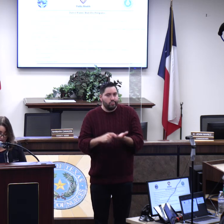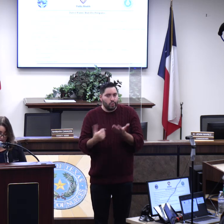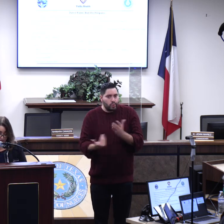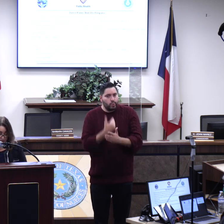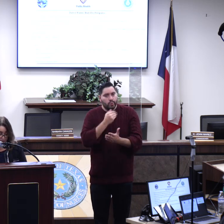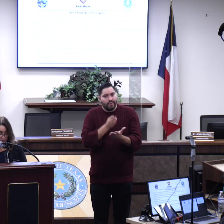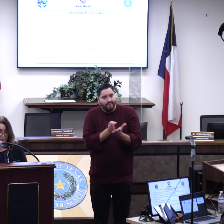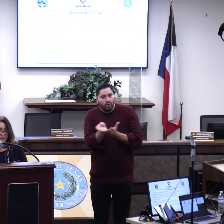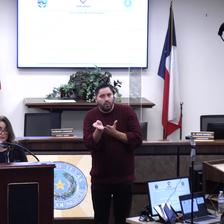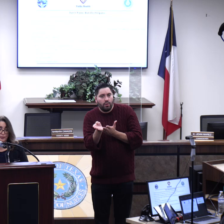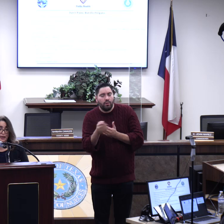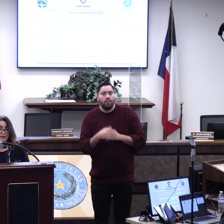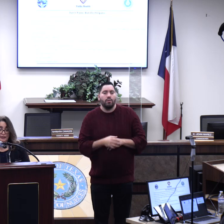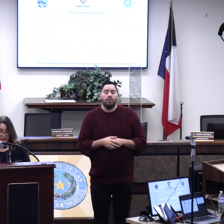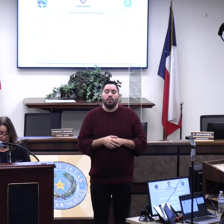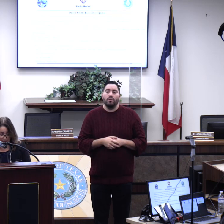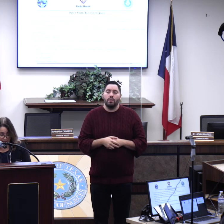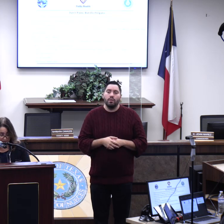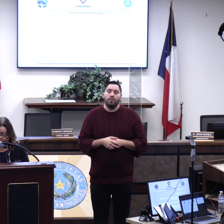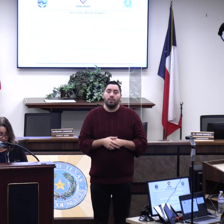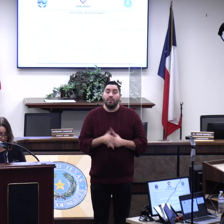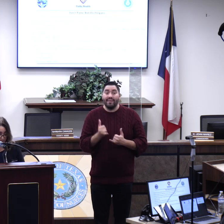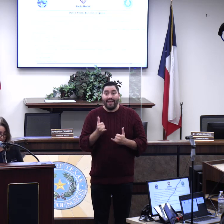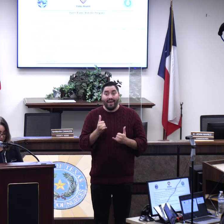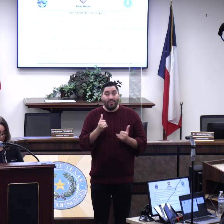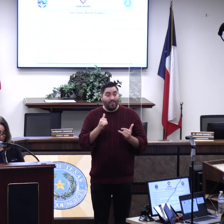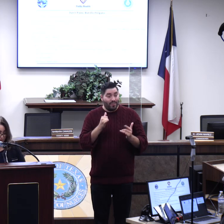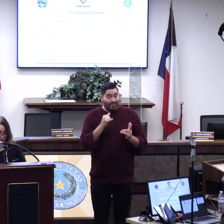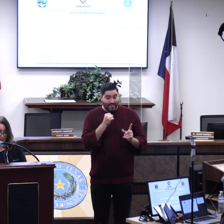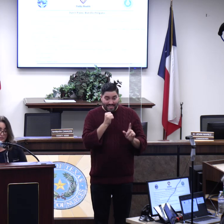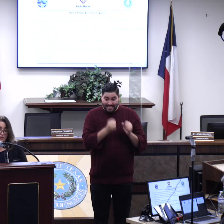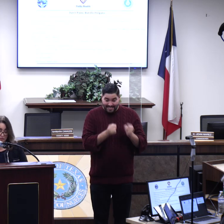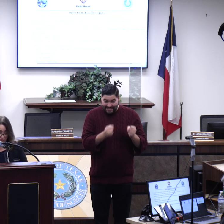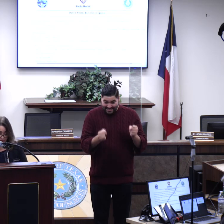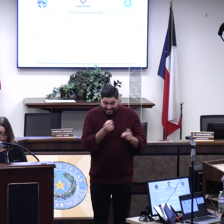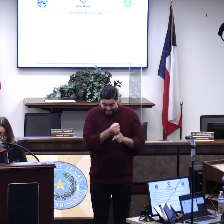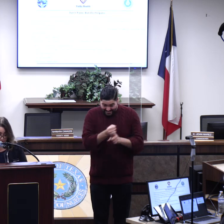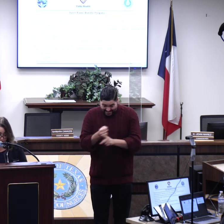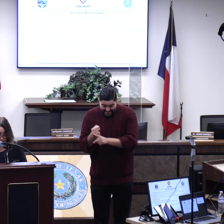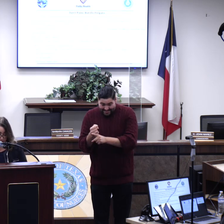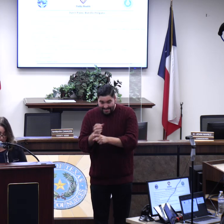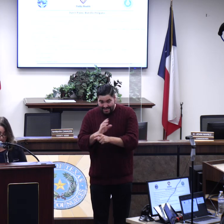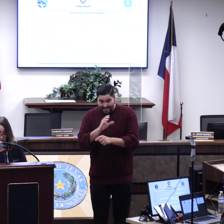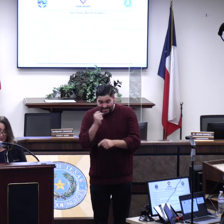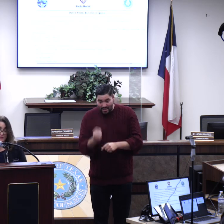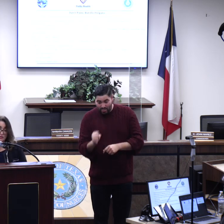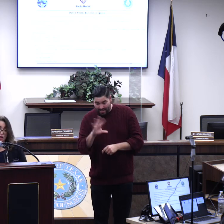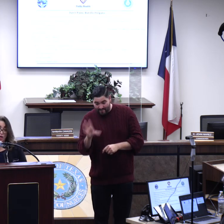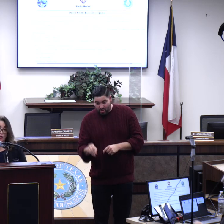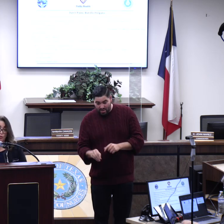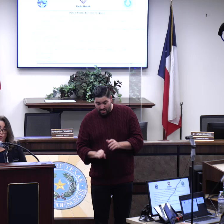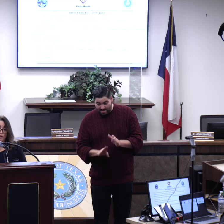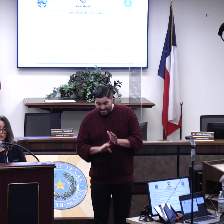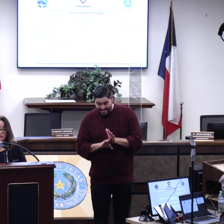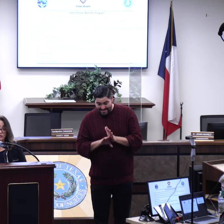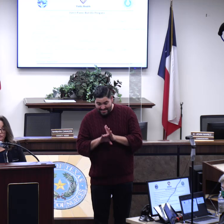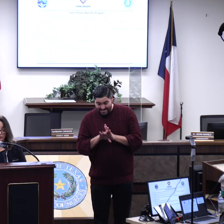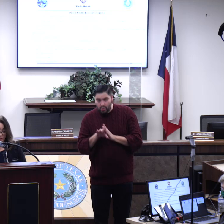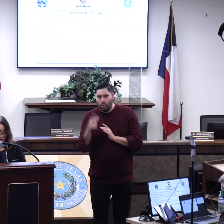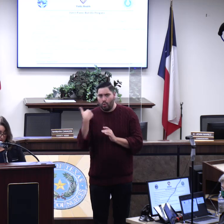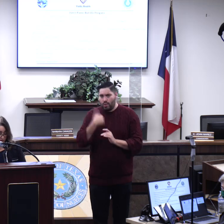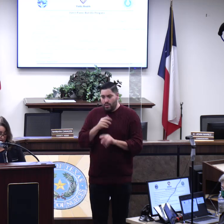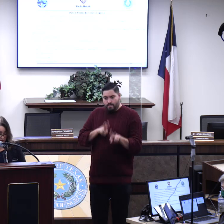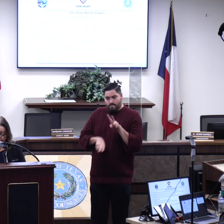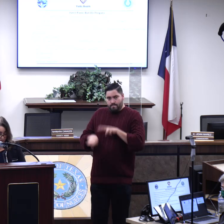variant. The rapid spike in cases in South Africa is also very concerning and has us all watching it